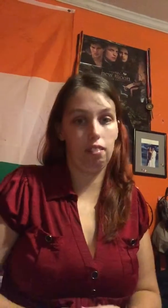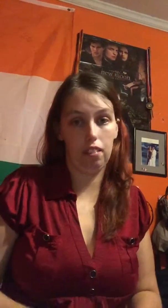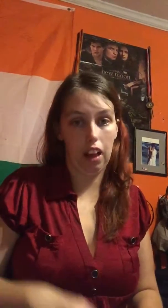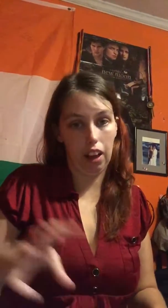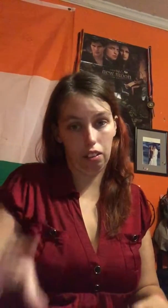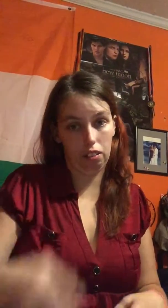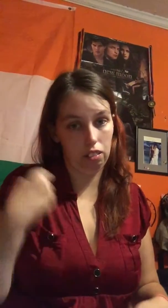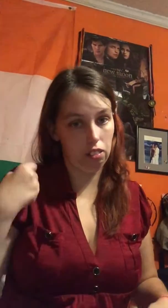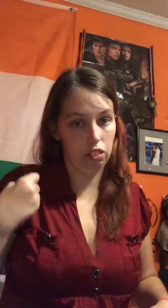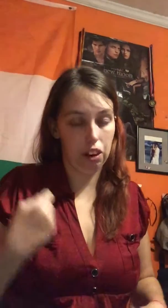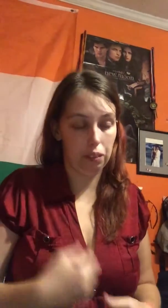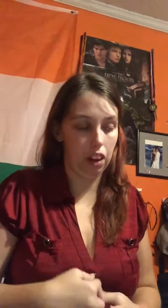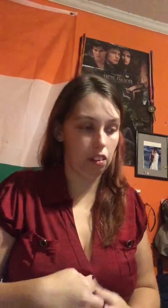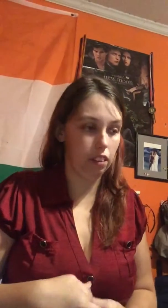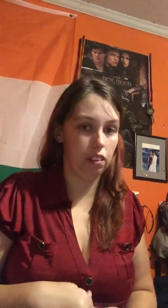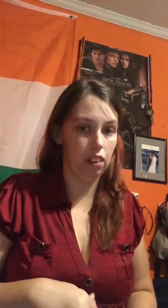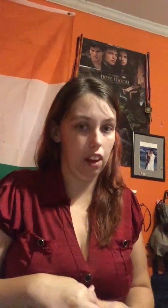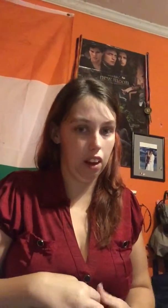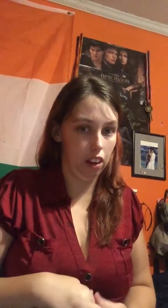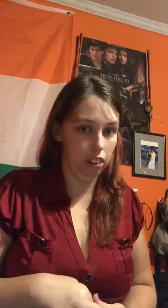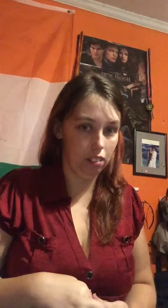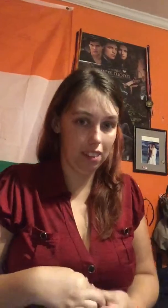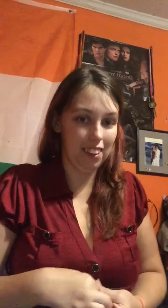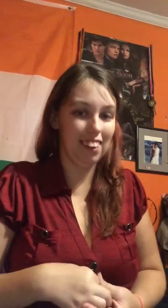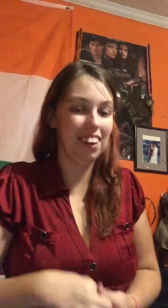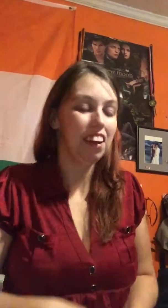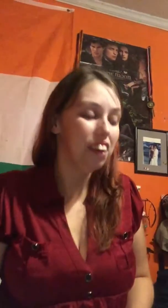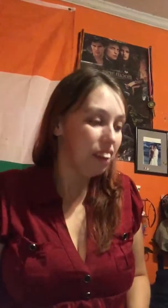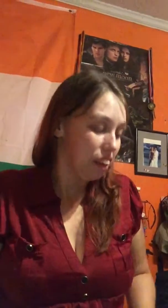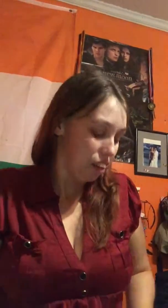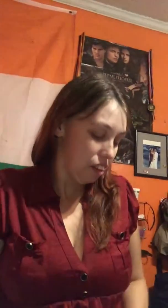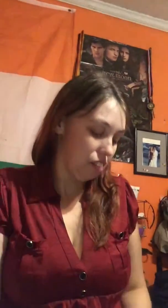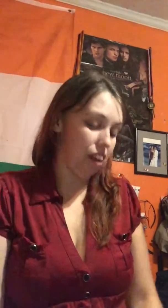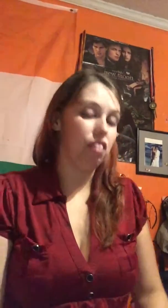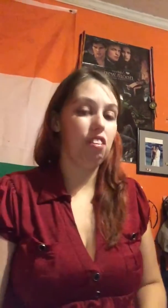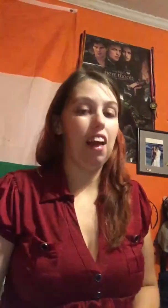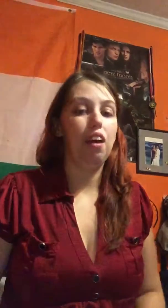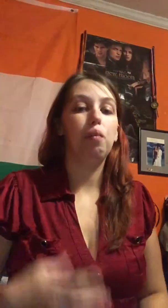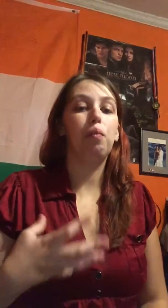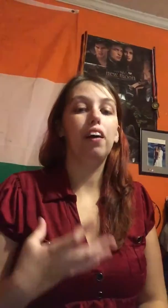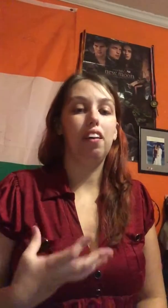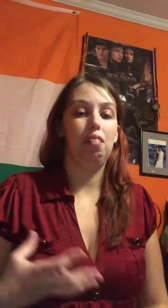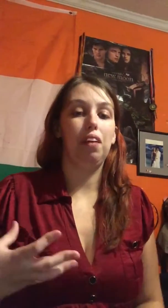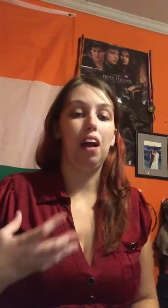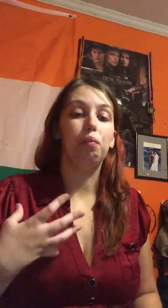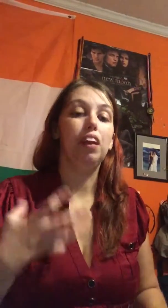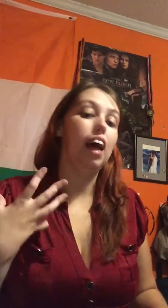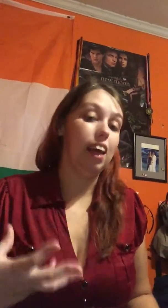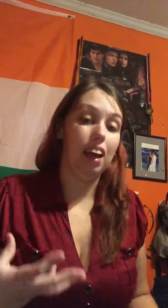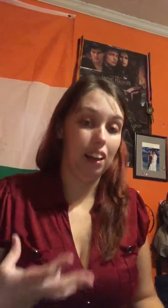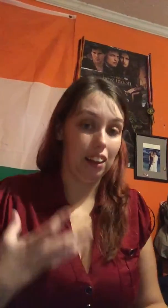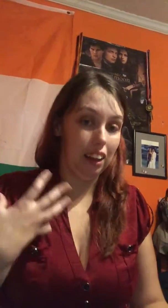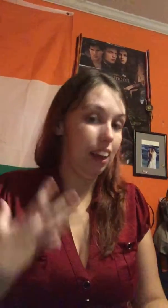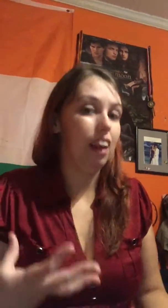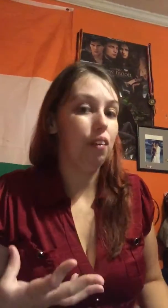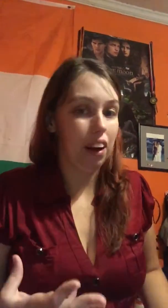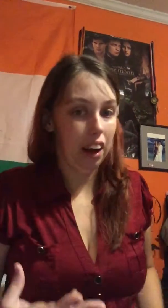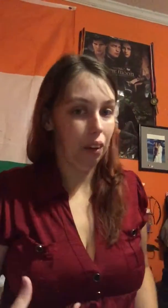I grab a lot of it and I eat it. So, I just say, broccoli is something I'm liking eating right now.